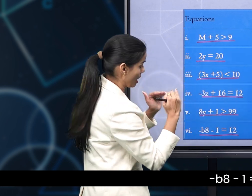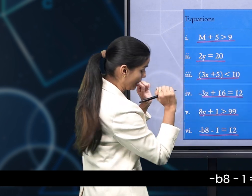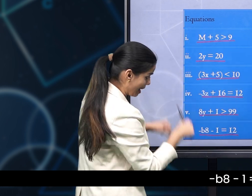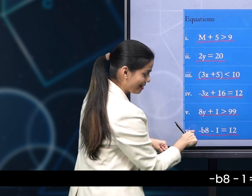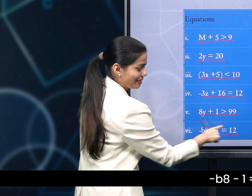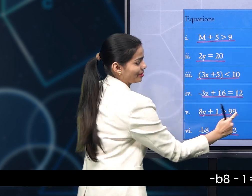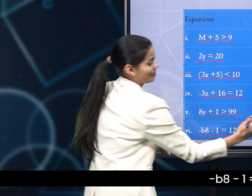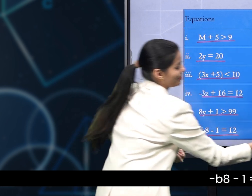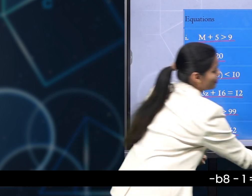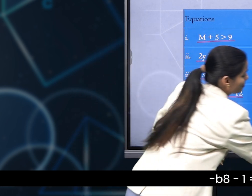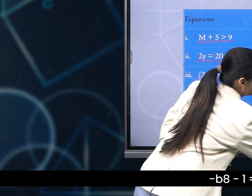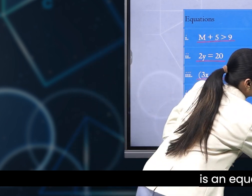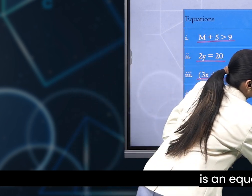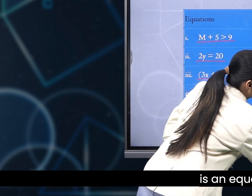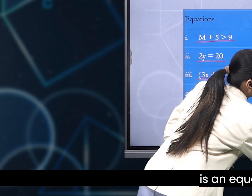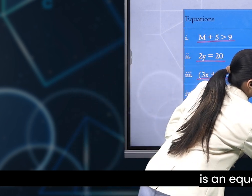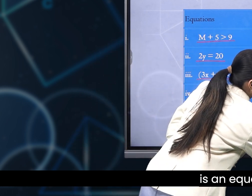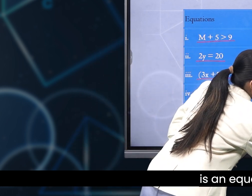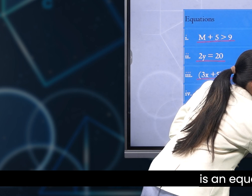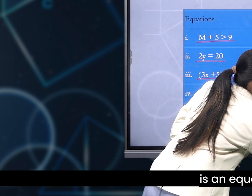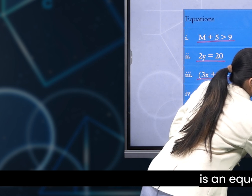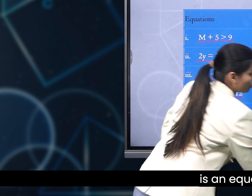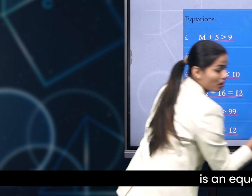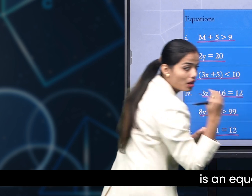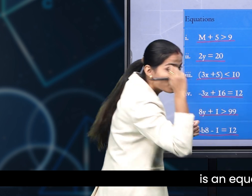1 is equal to 12 is an equation.